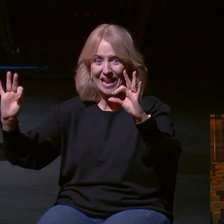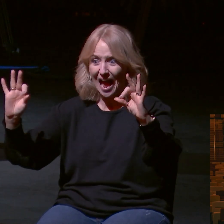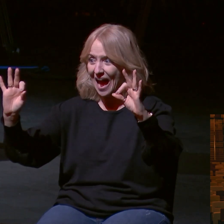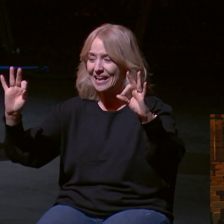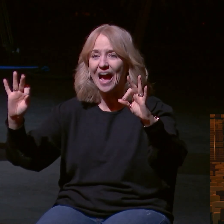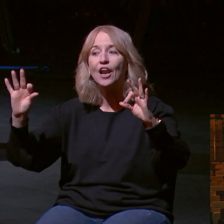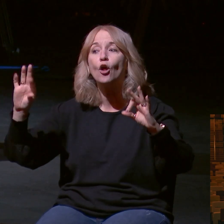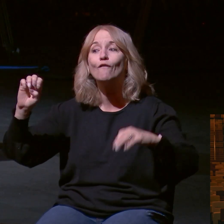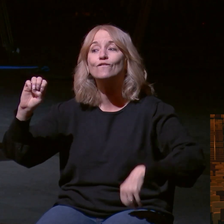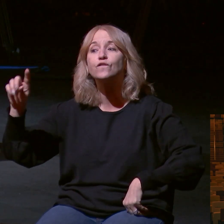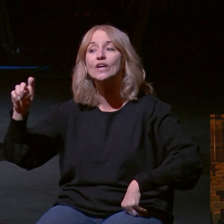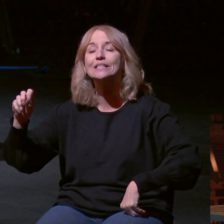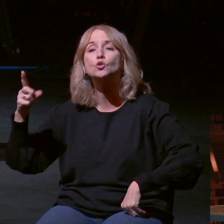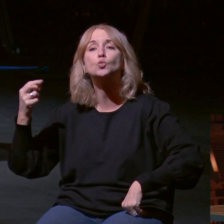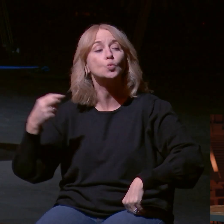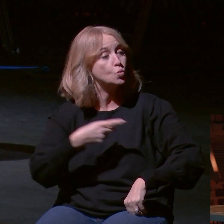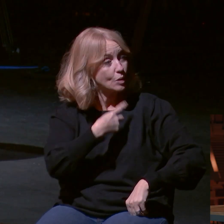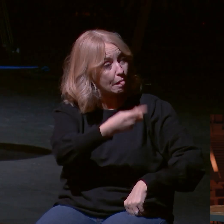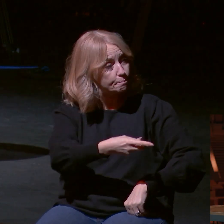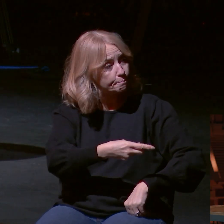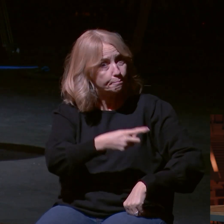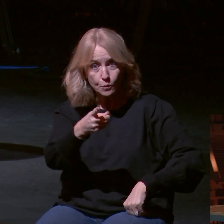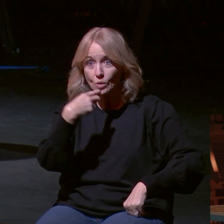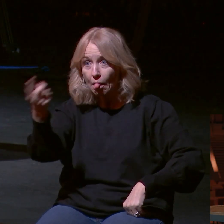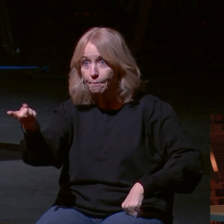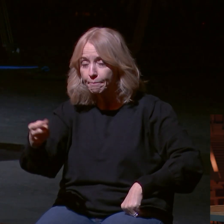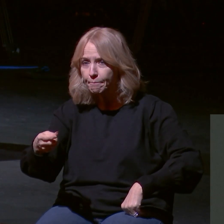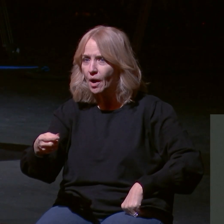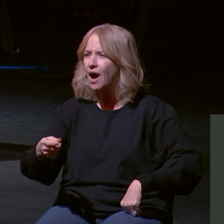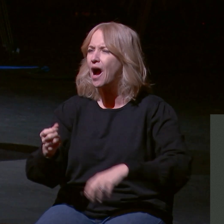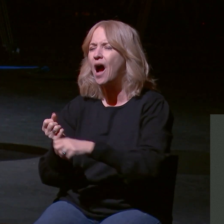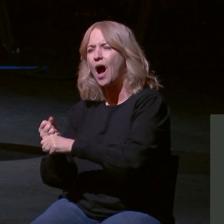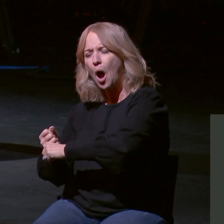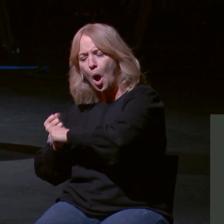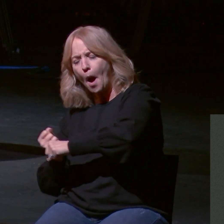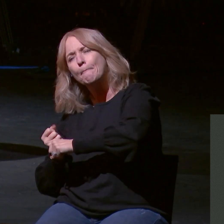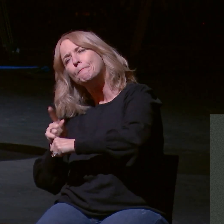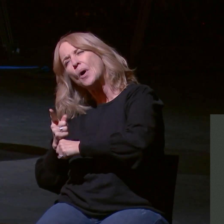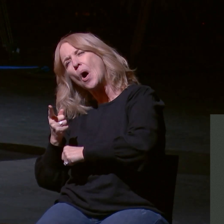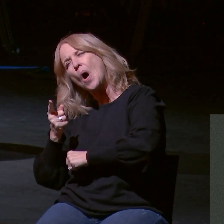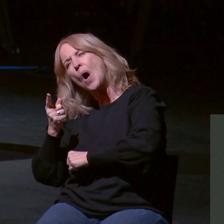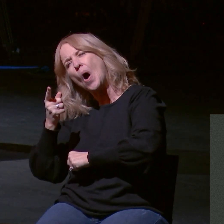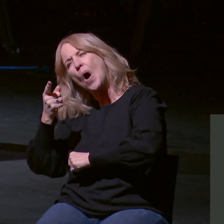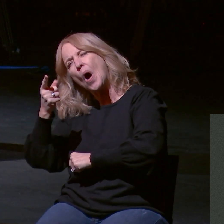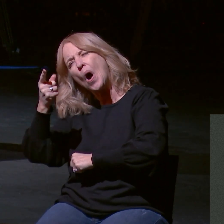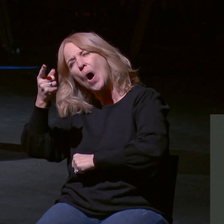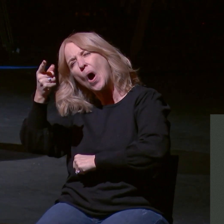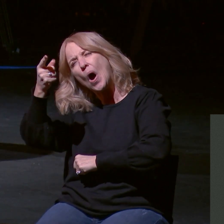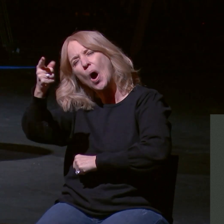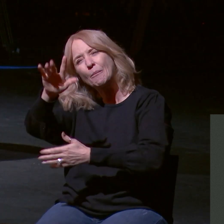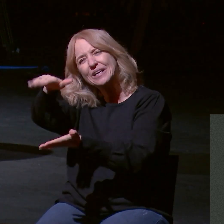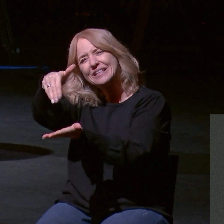to you what happens. Yeah, he hits a rocket to center field to win the game, and the rest is